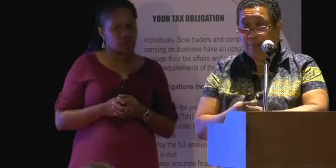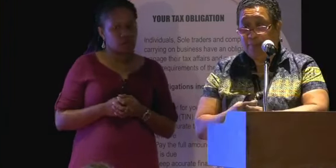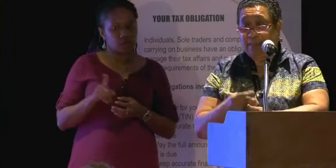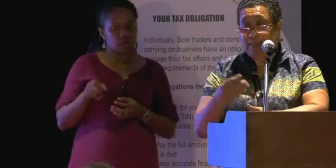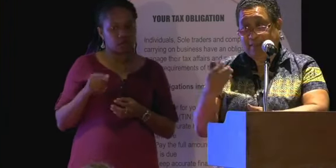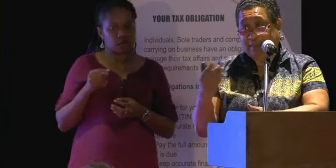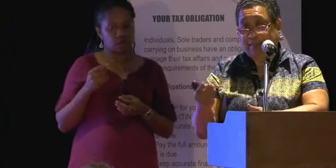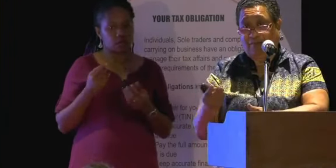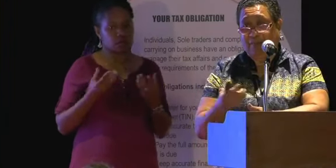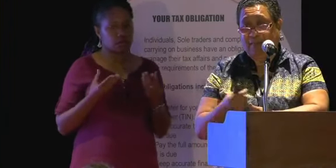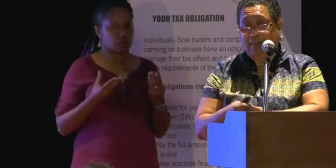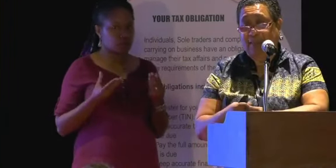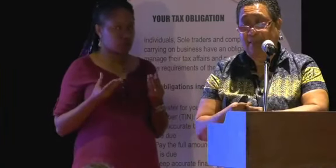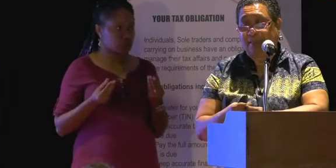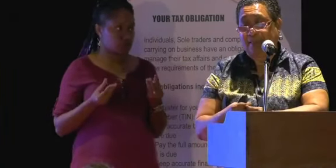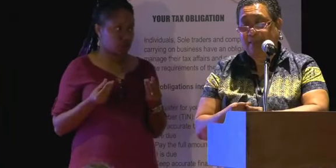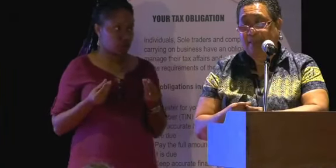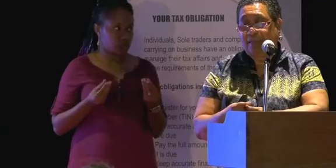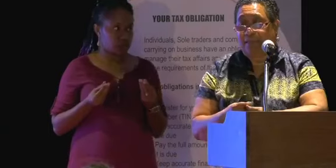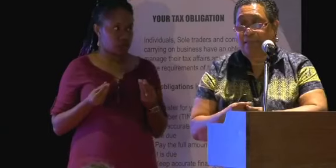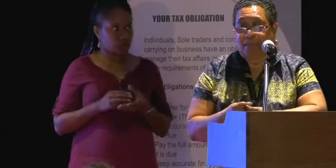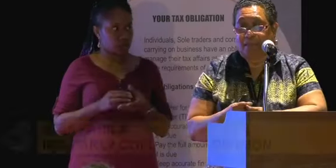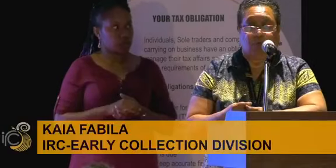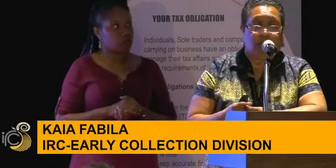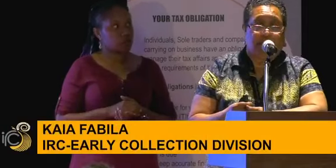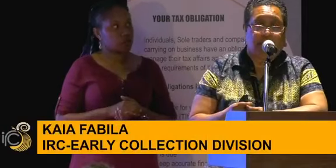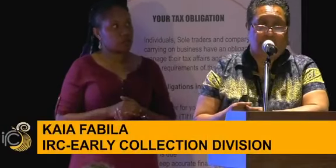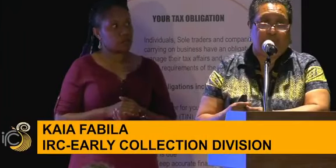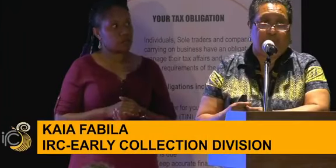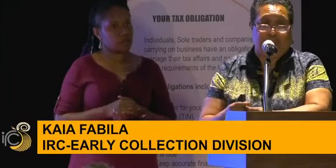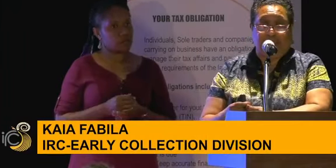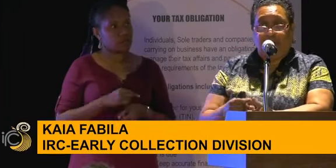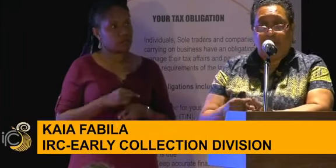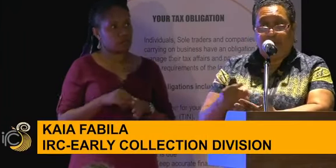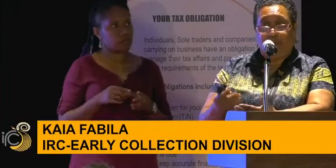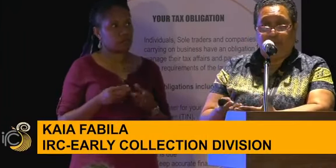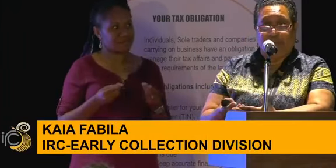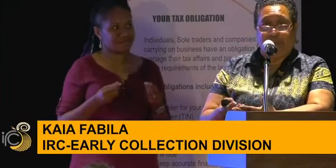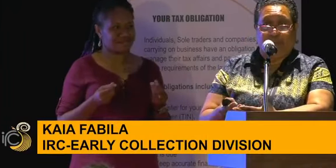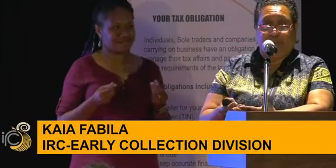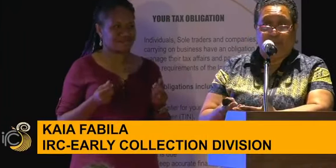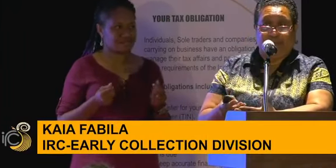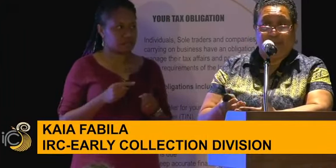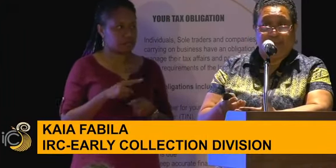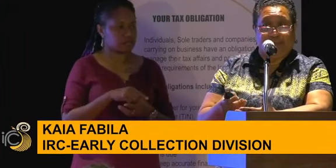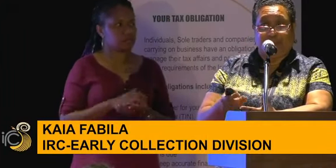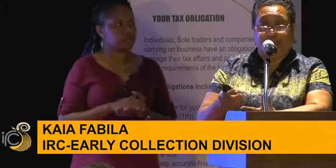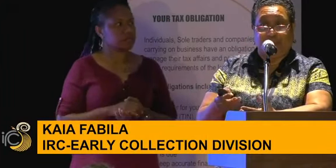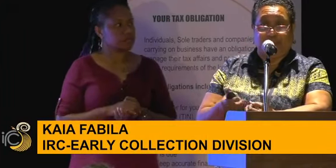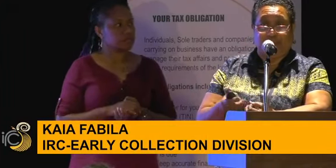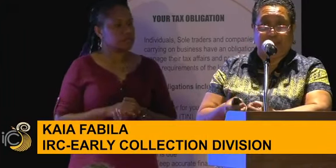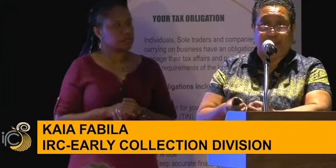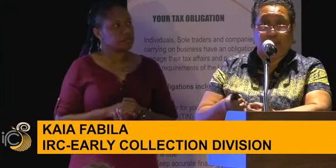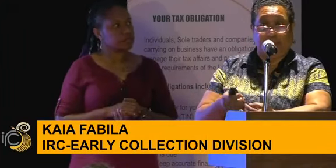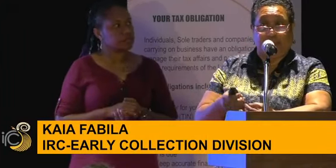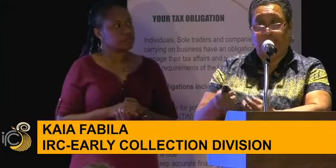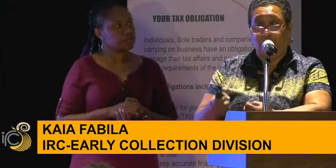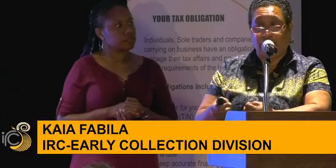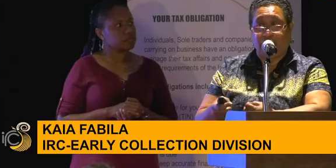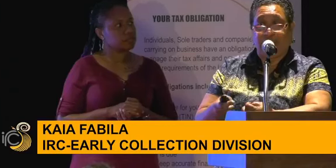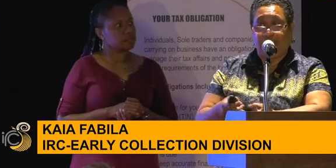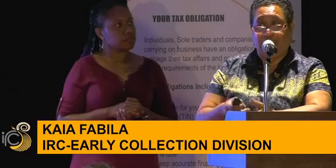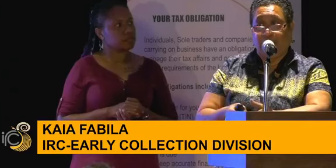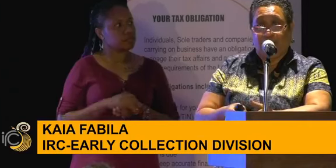enforcement process starts from there. So if we get our reports and we find that a taxpayer has not